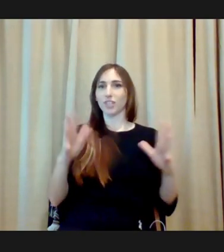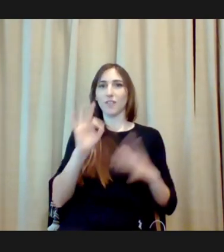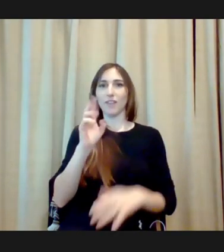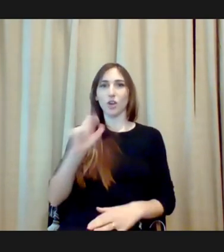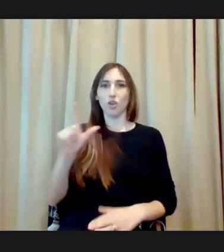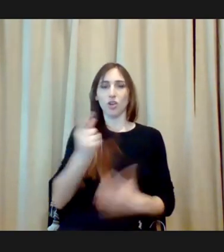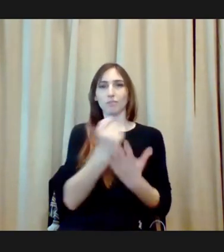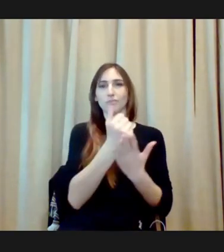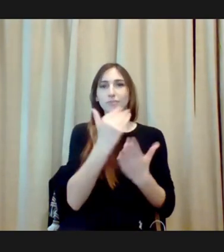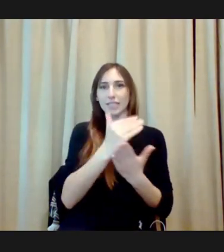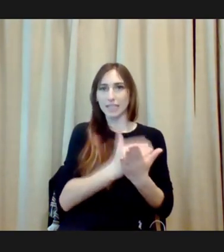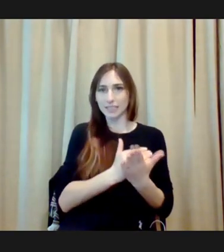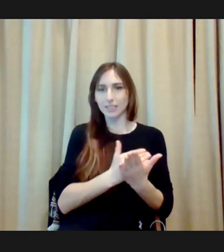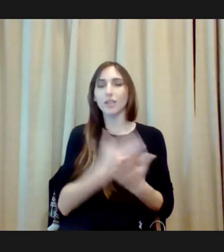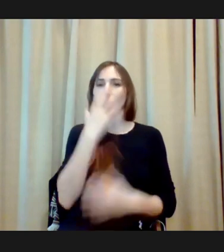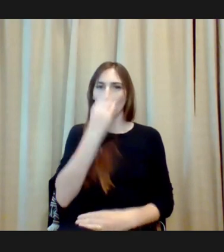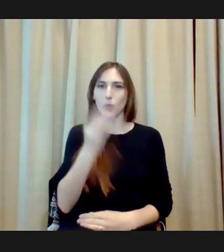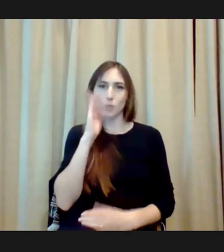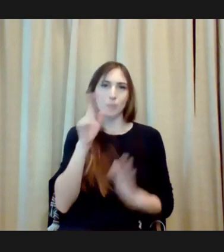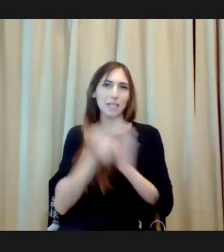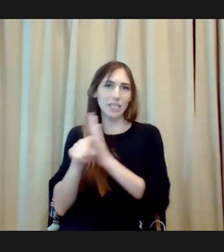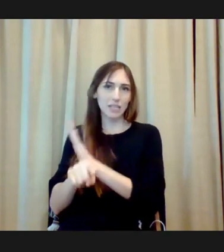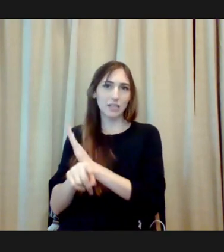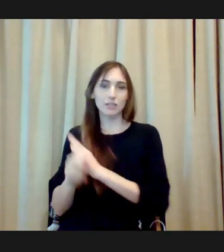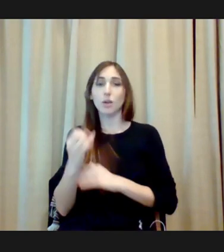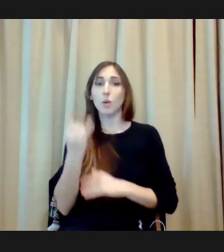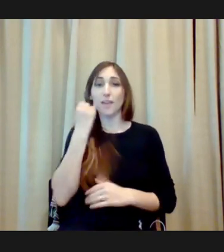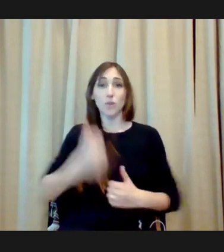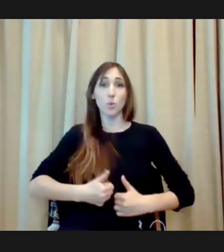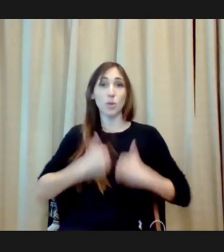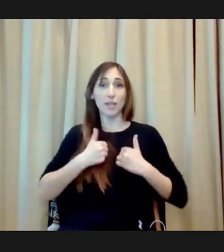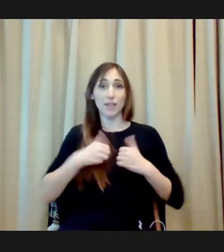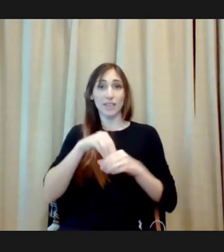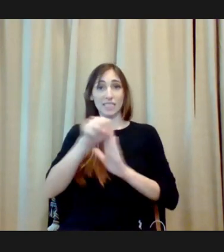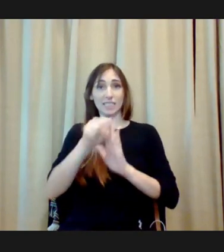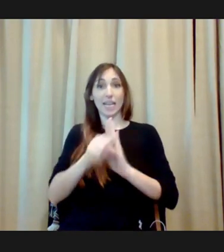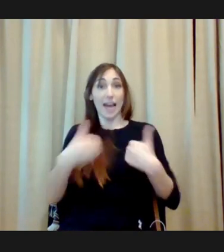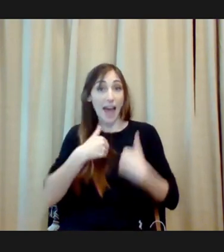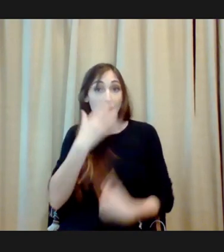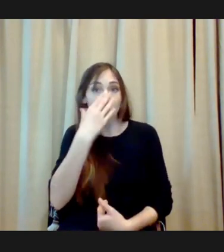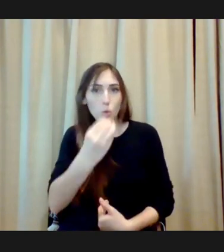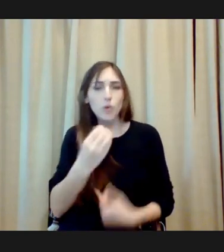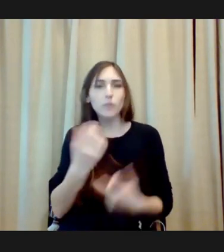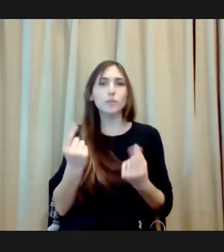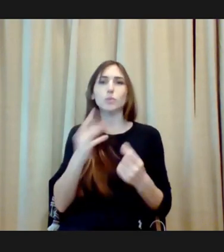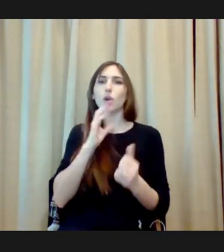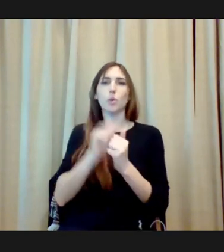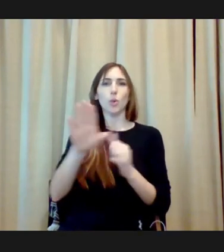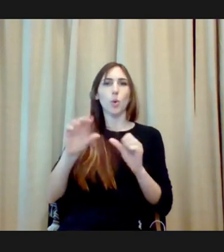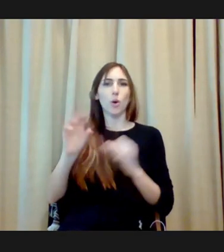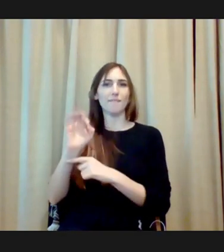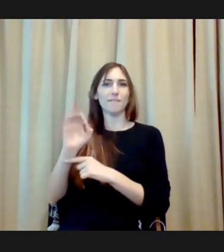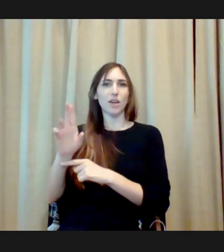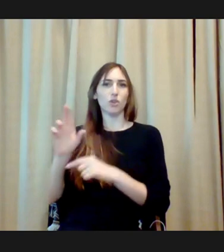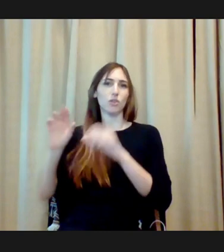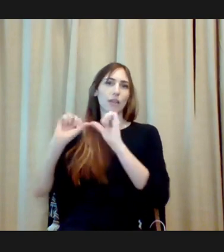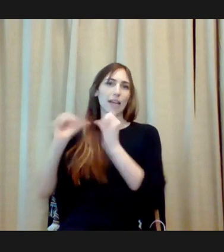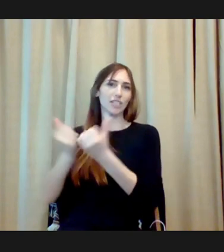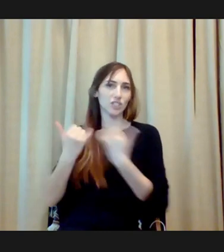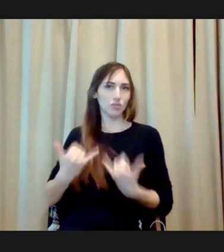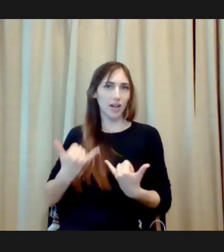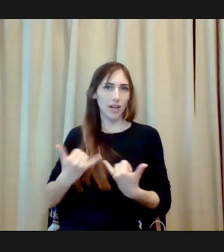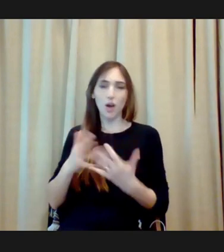in a state that has wolves, get in touch with your agency right now and talk to them that that there